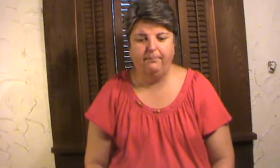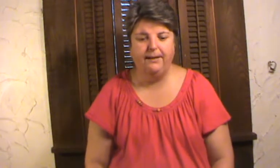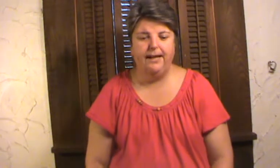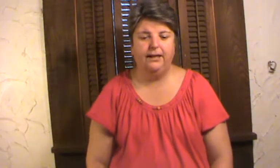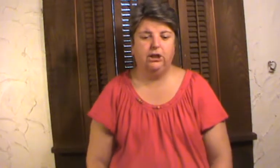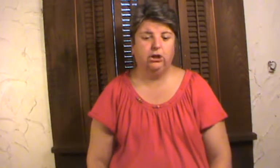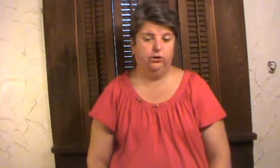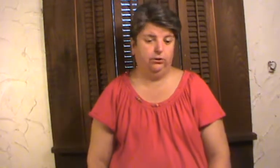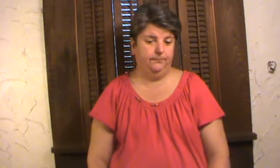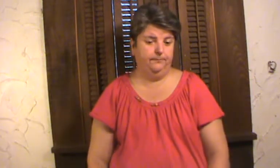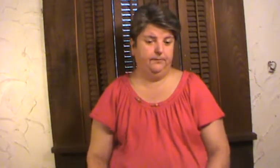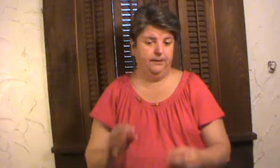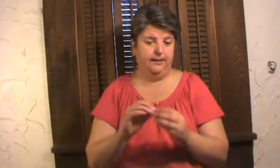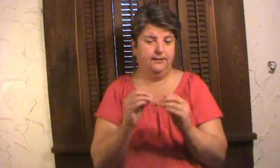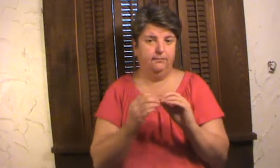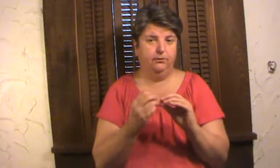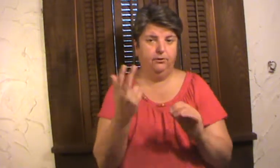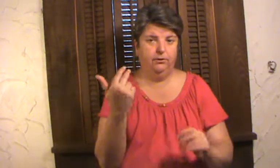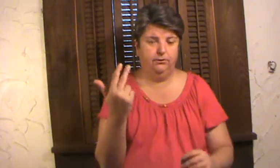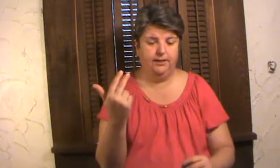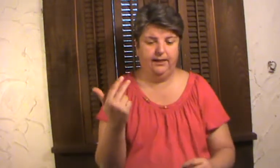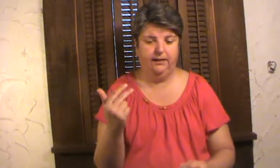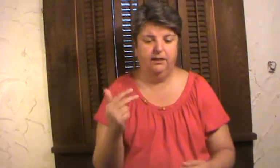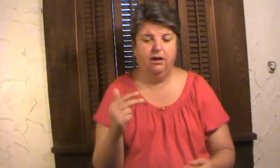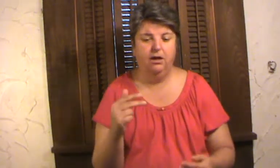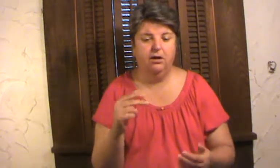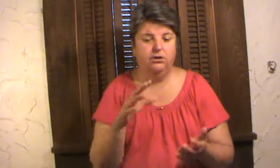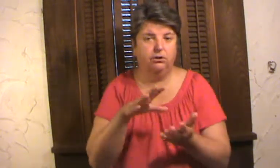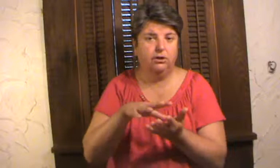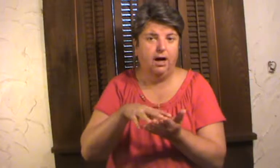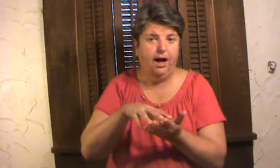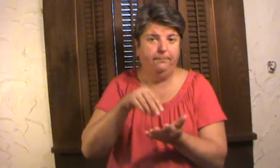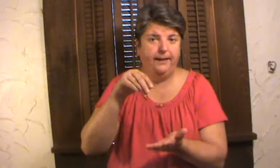Copy and learn. That's number 13. So copy,